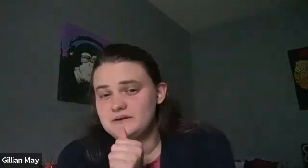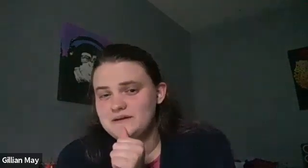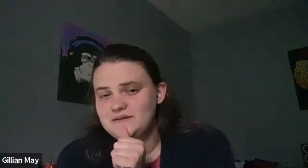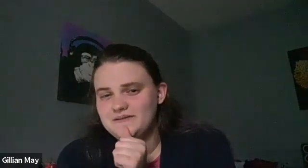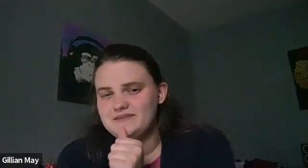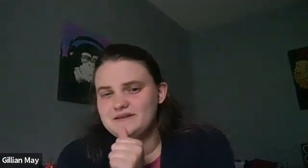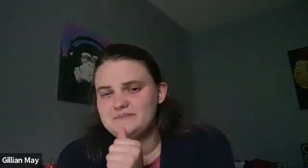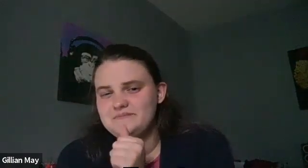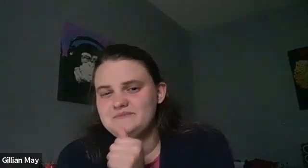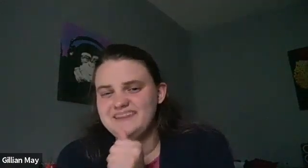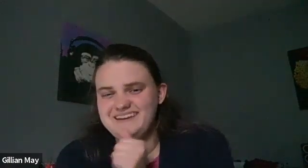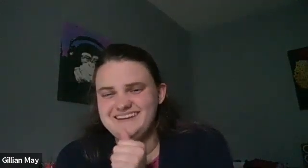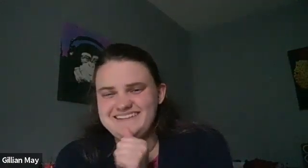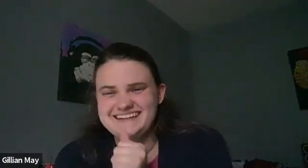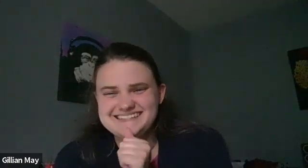strawberry, thumb. There you go, yes.